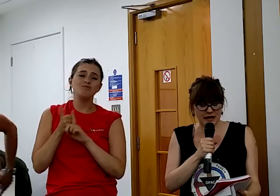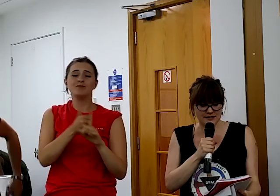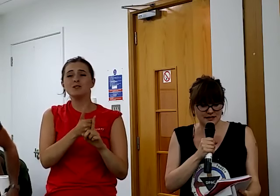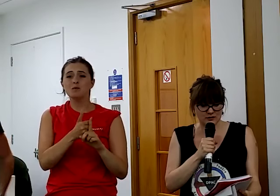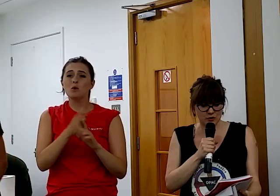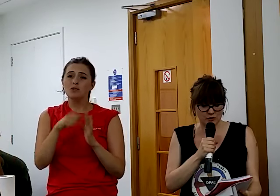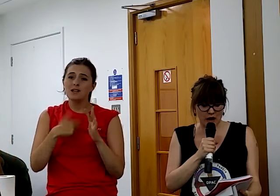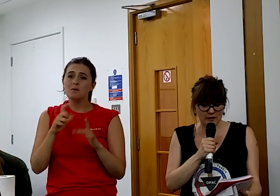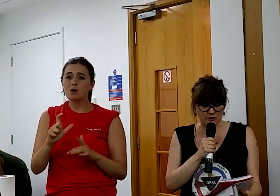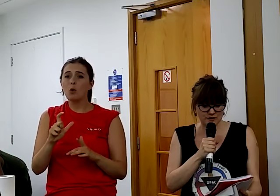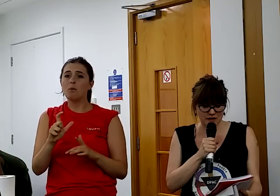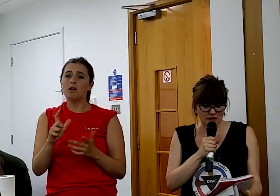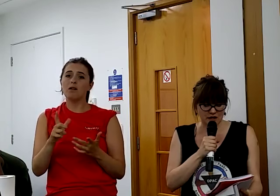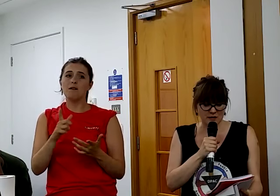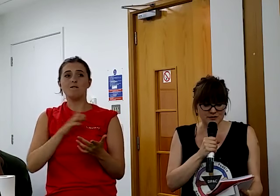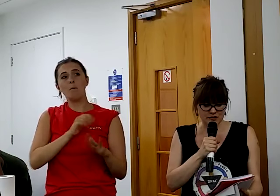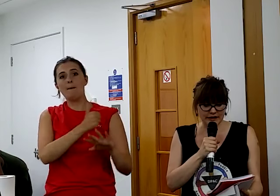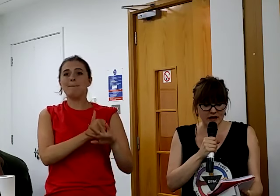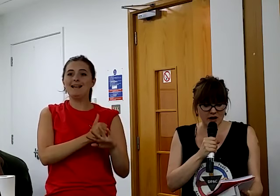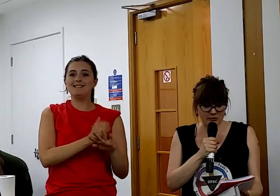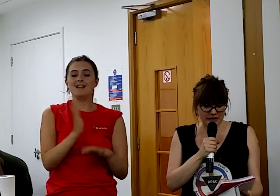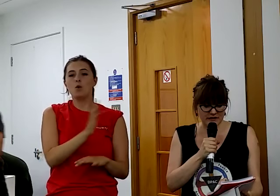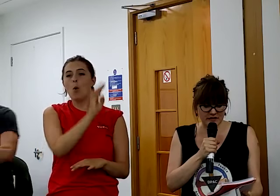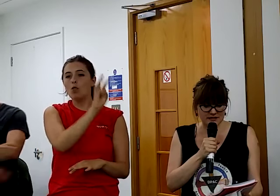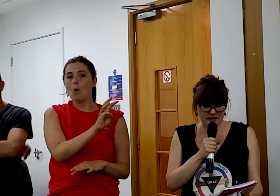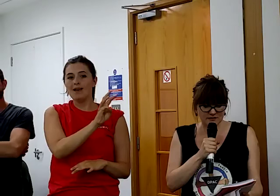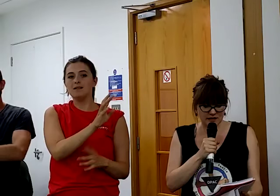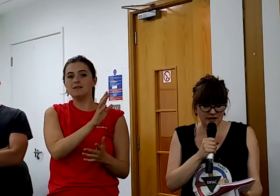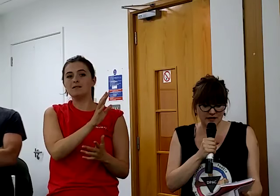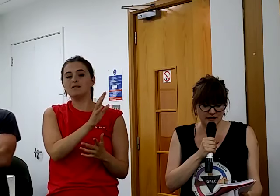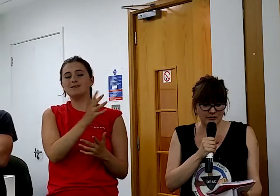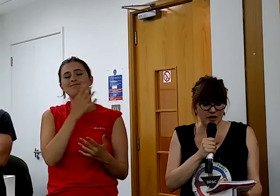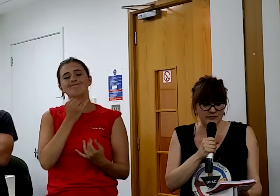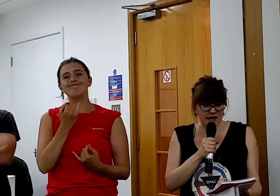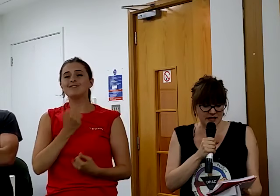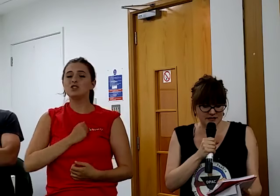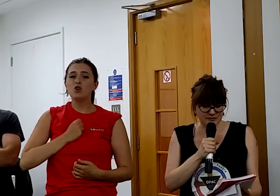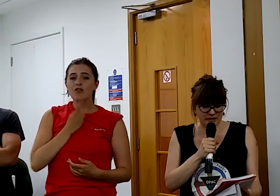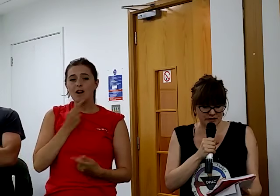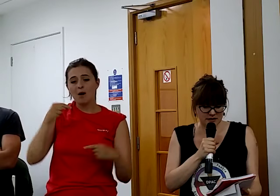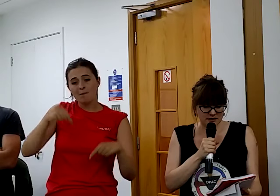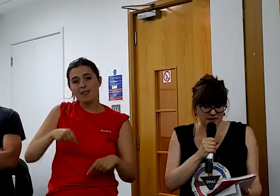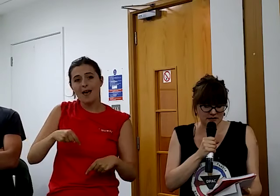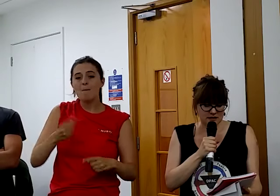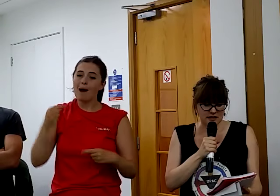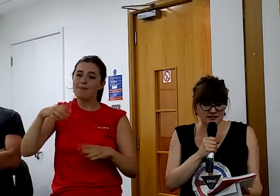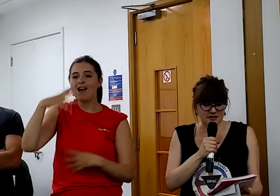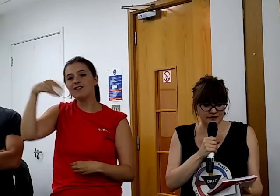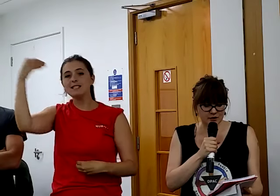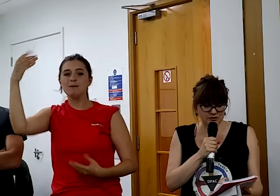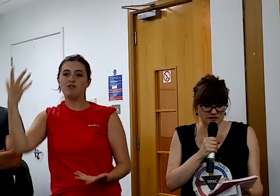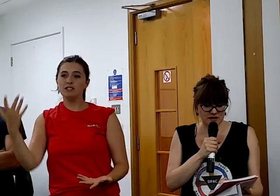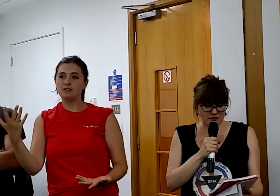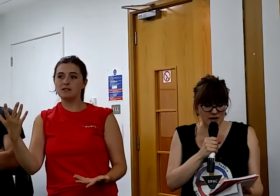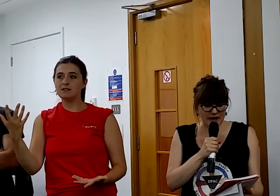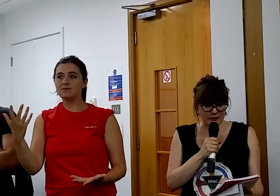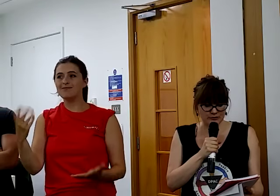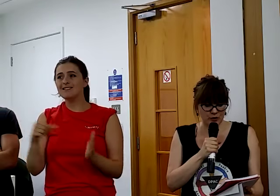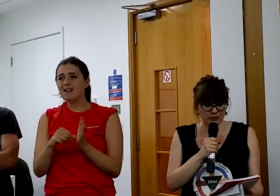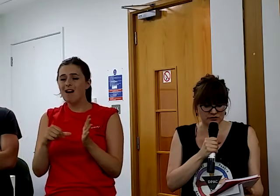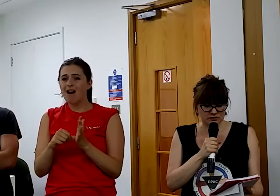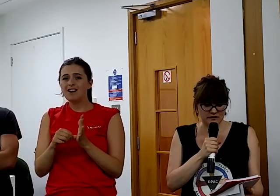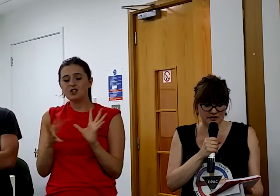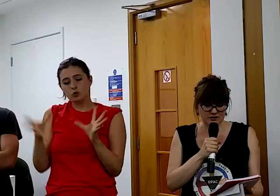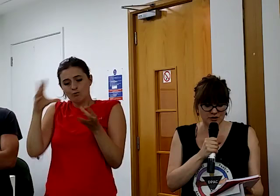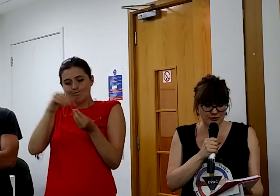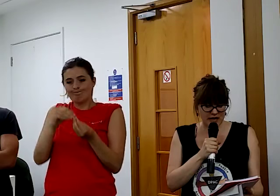Corbyn from my base in North Wales. I'm sorry I can't be there this evening, but I'm there in spirit. It's difficult to sum up